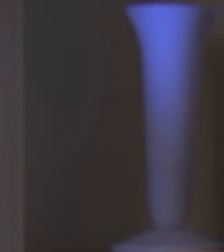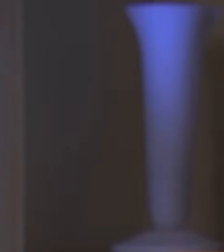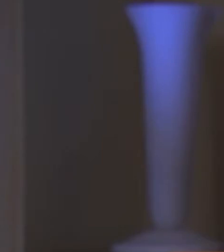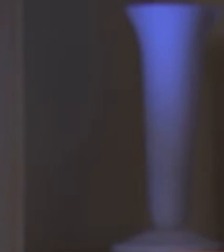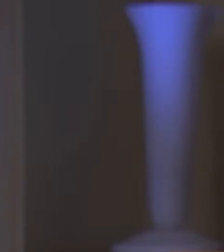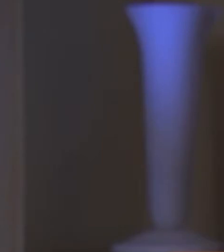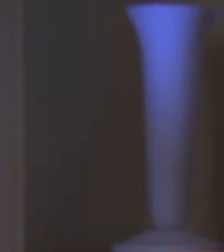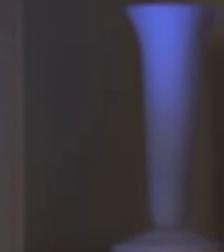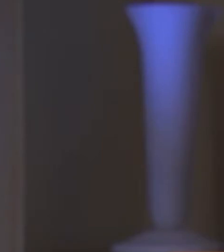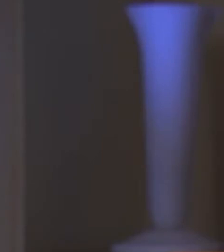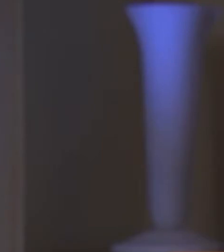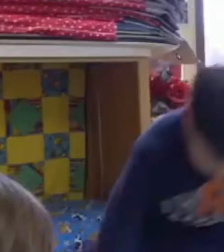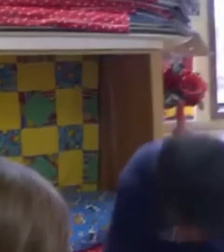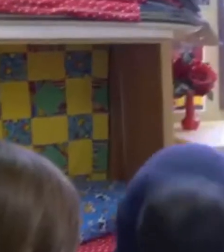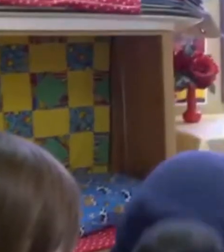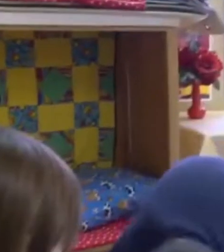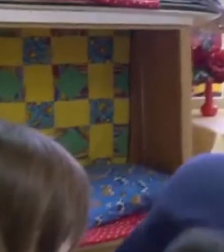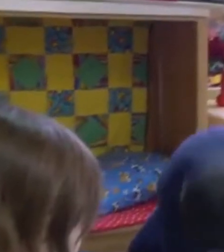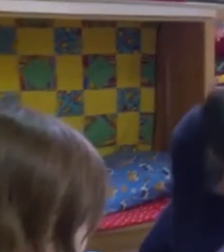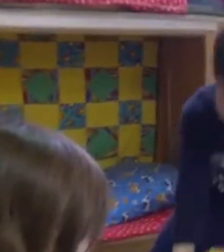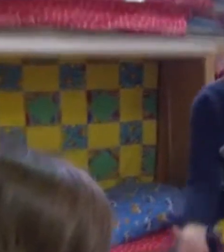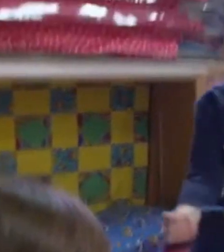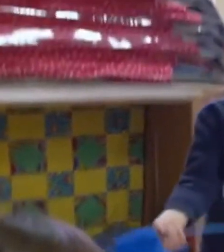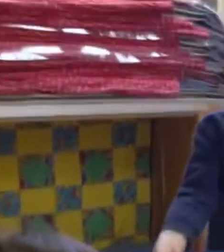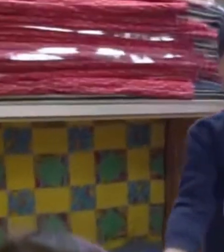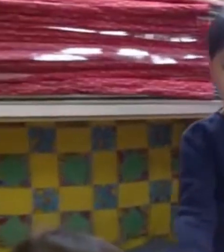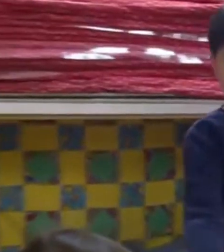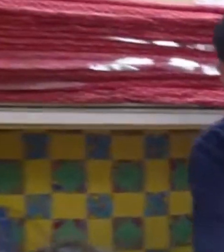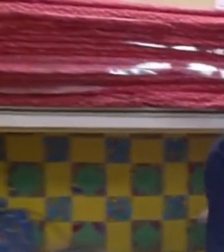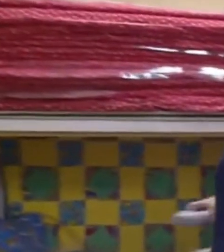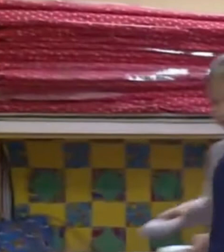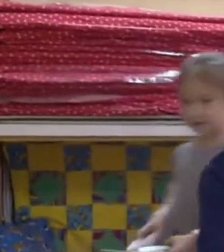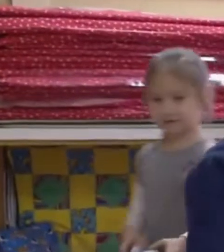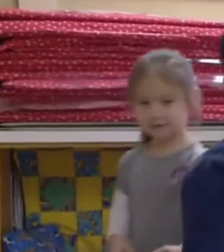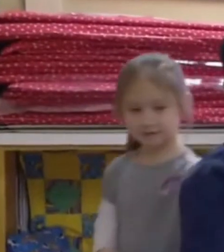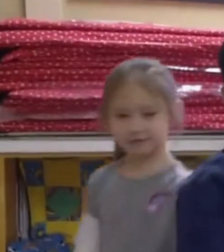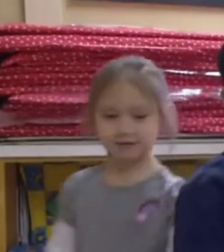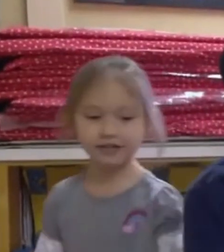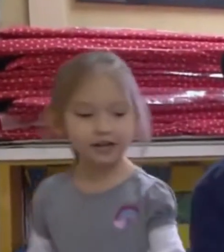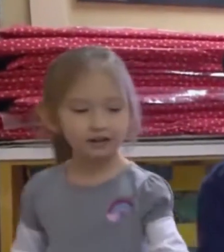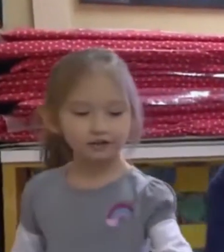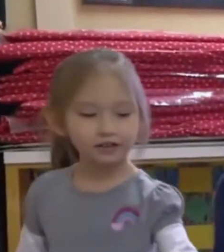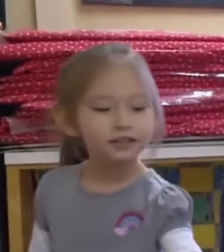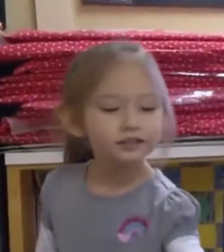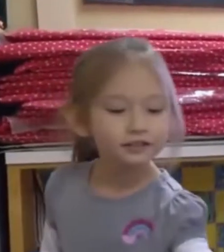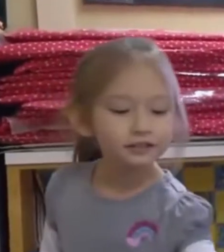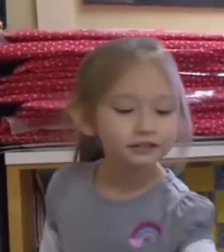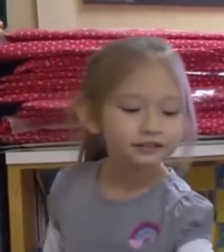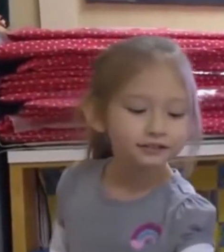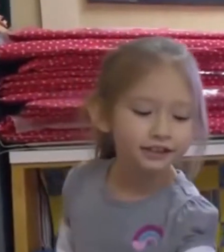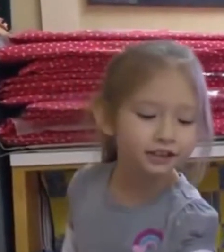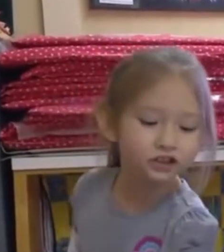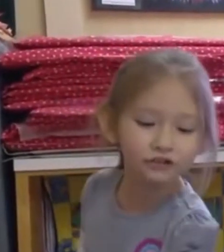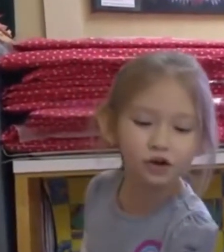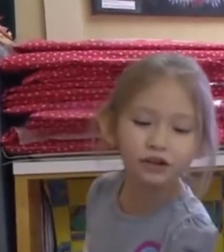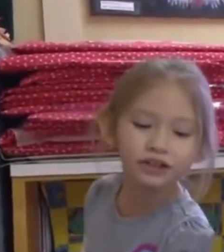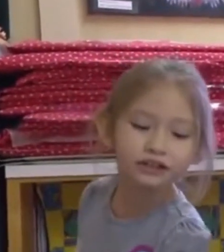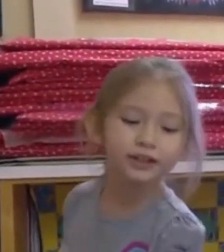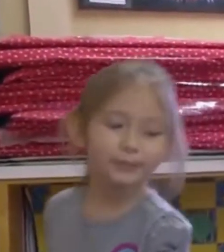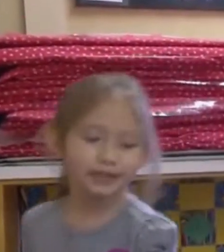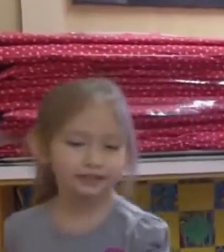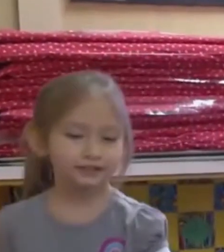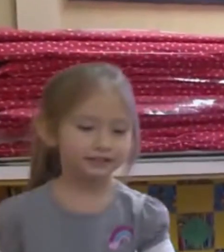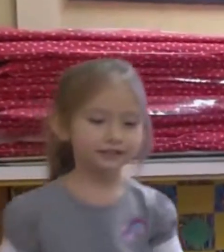marriage, to raise children, to get along with each other, to basically be part of a civil society. You're